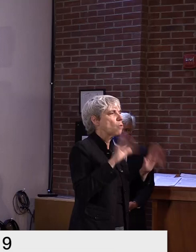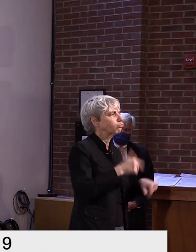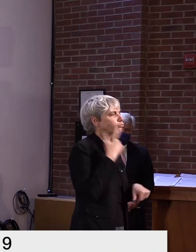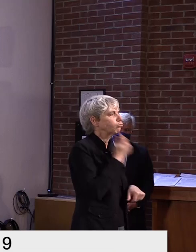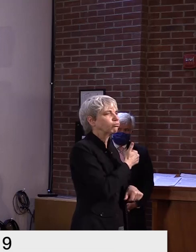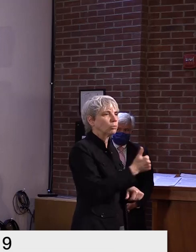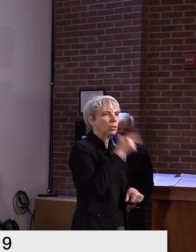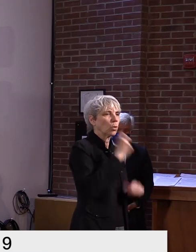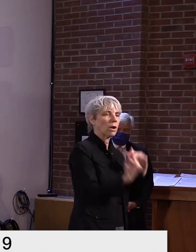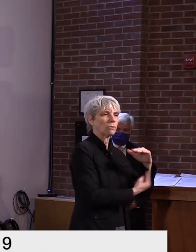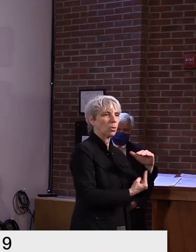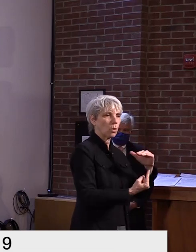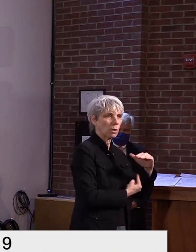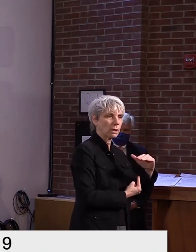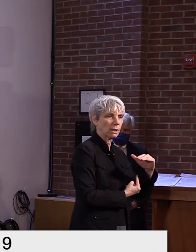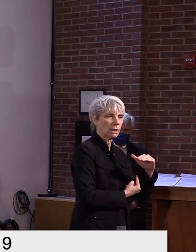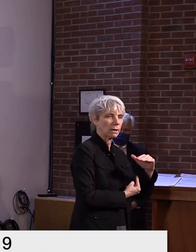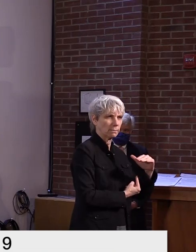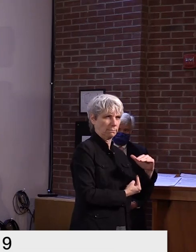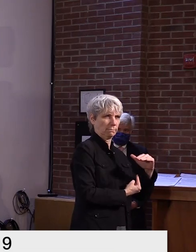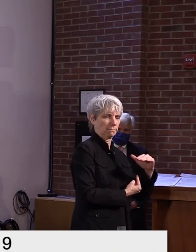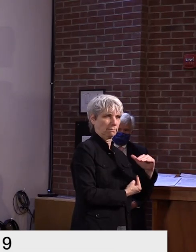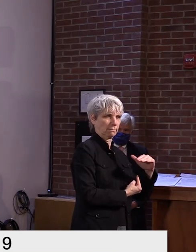to the states themselves.